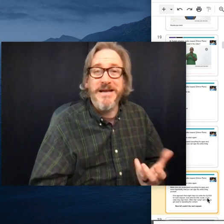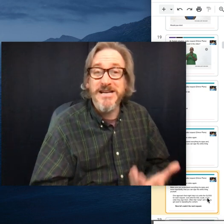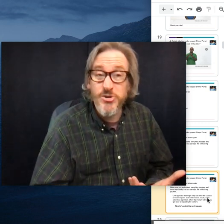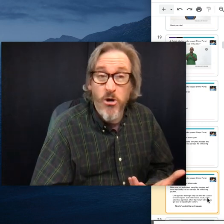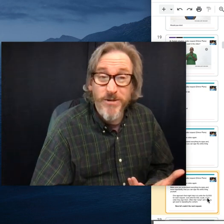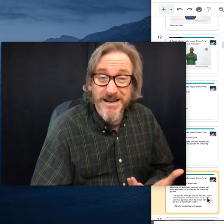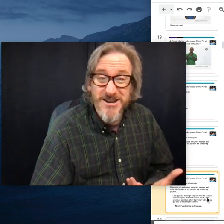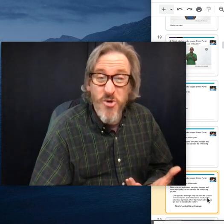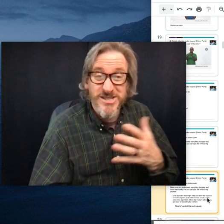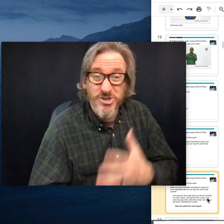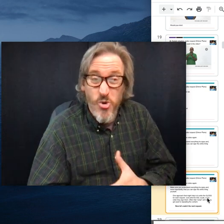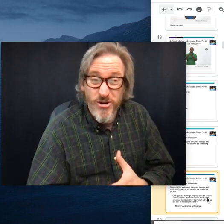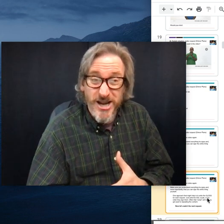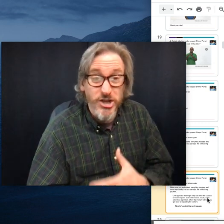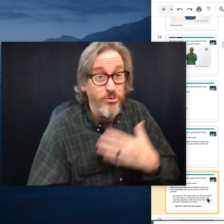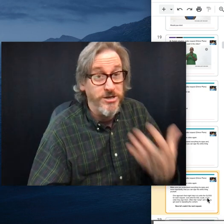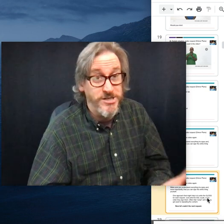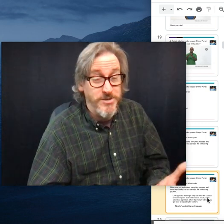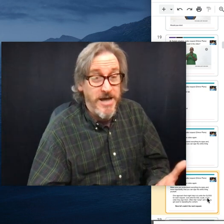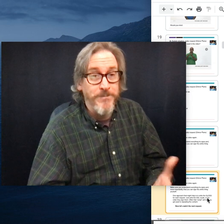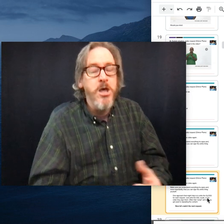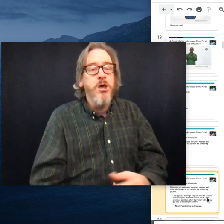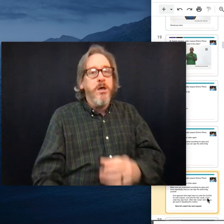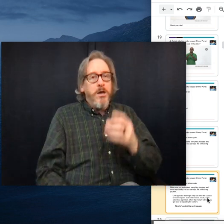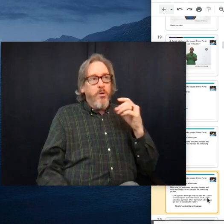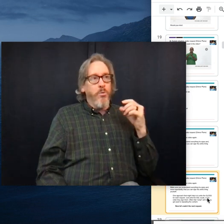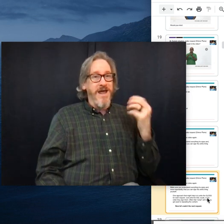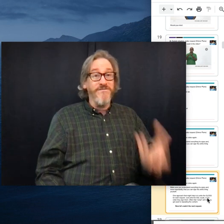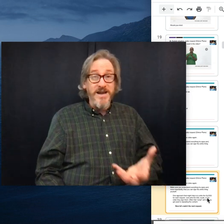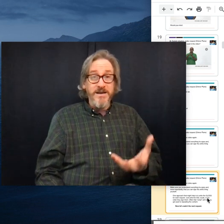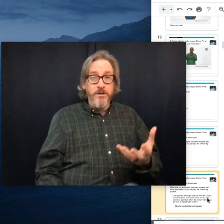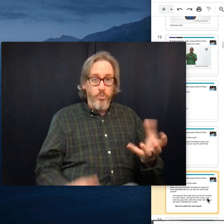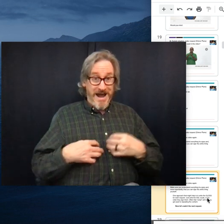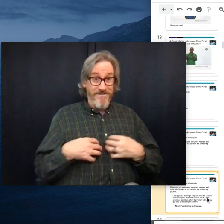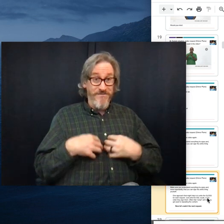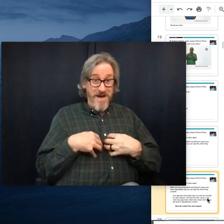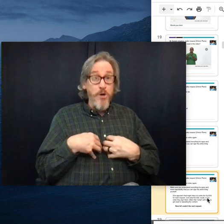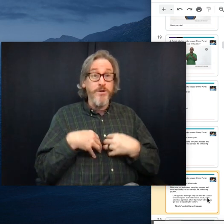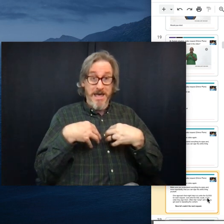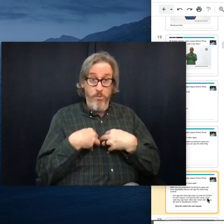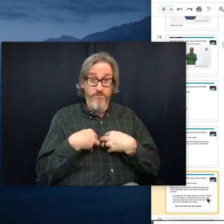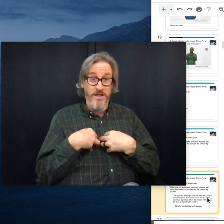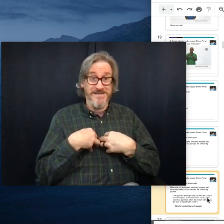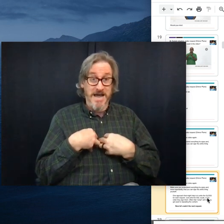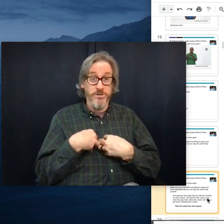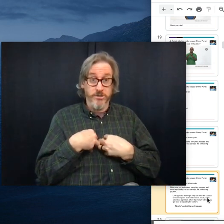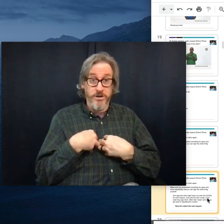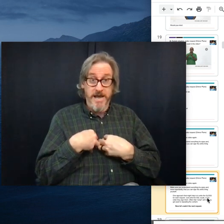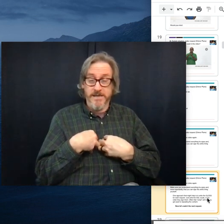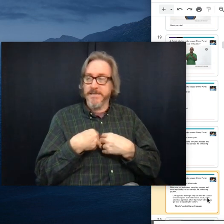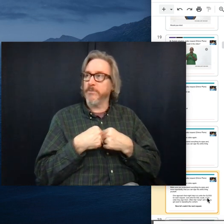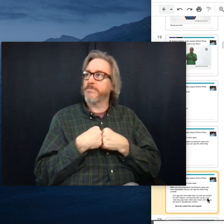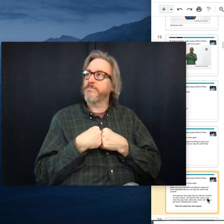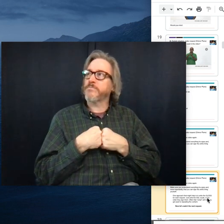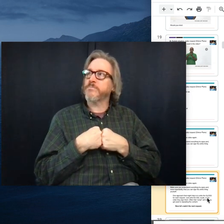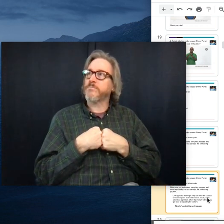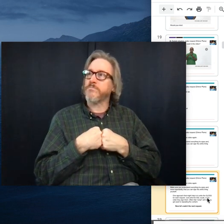And because you already know the story, you can do that. What I found helpful as I was learning